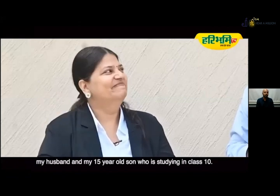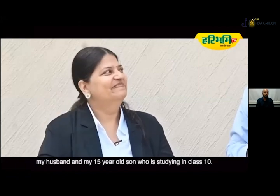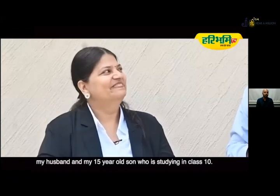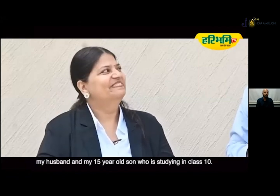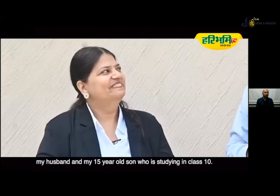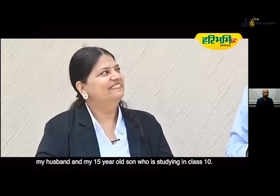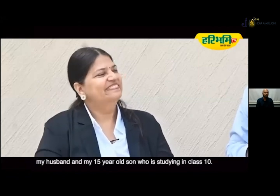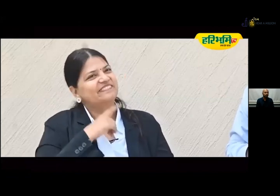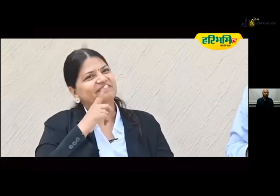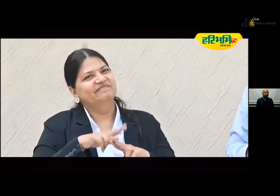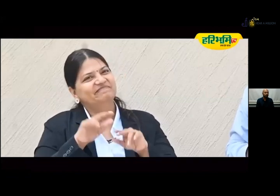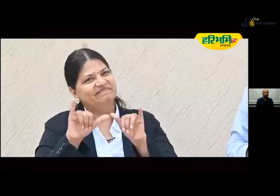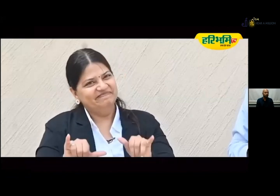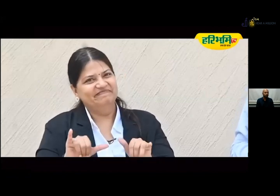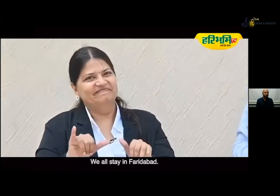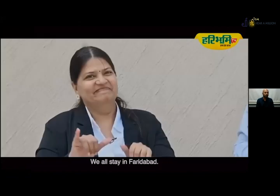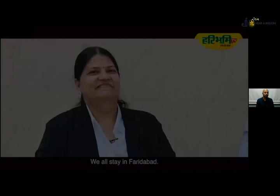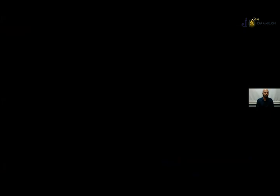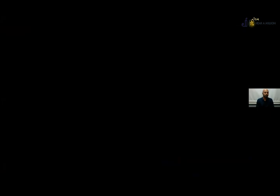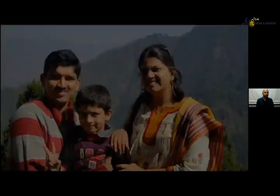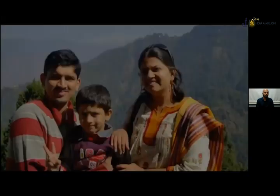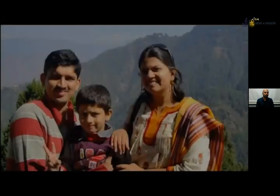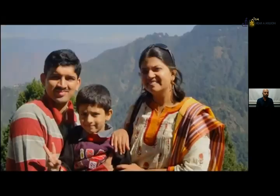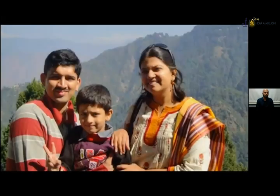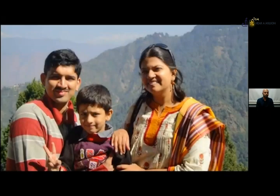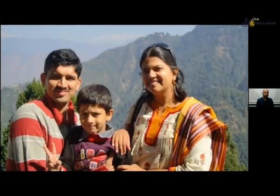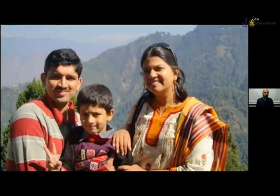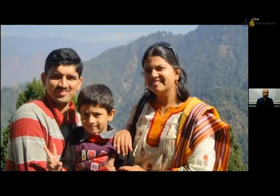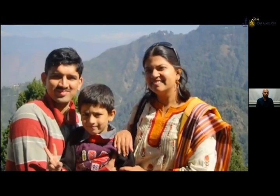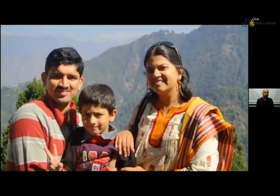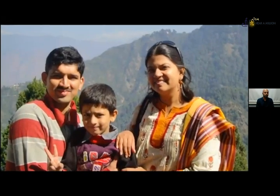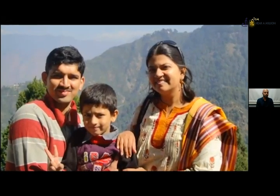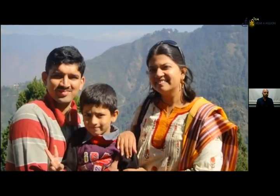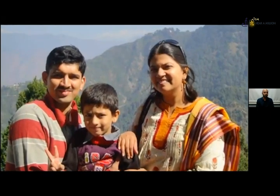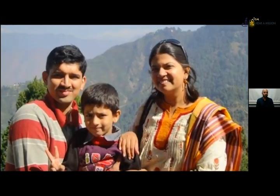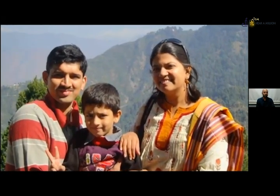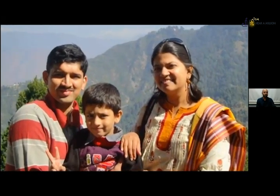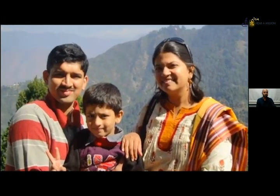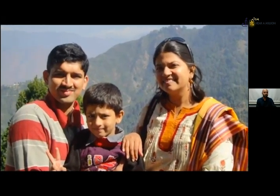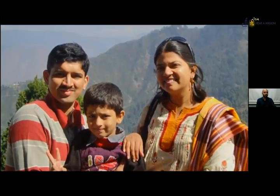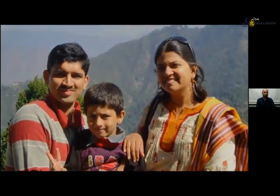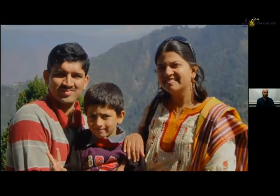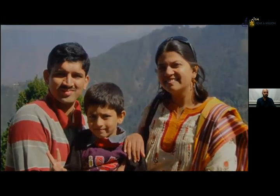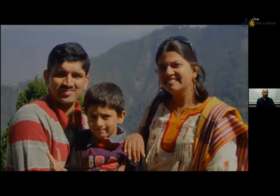and my son, he is 15 years old and he's studying in 10th standard.